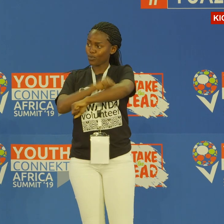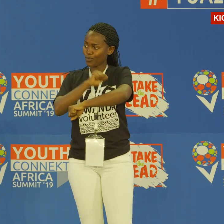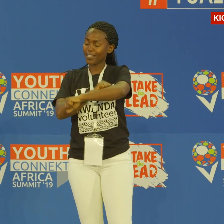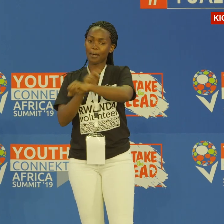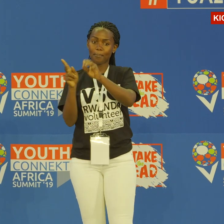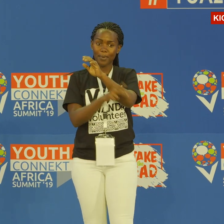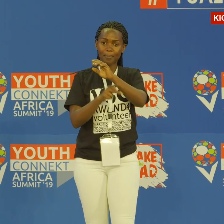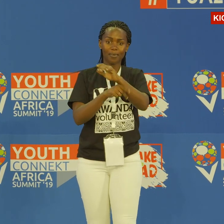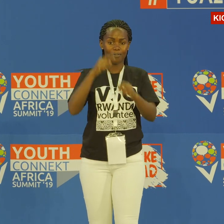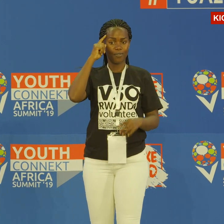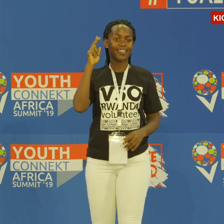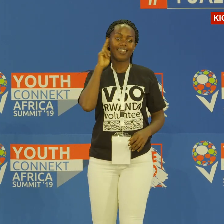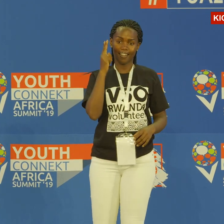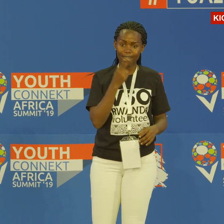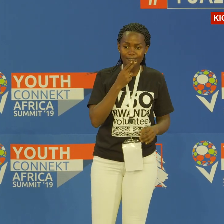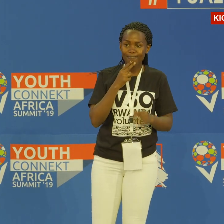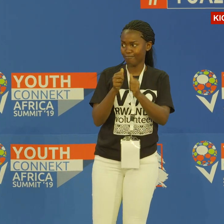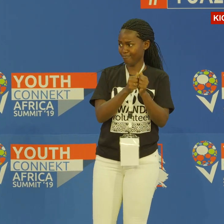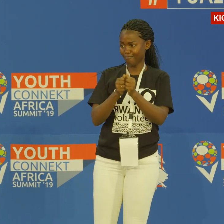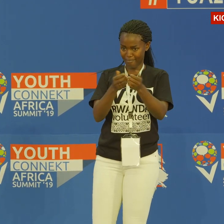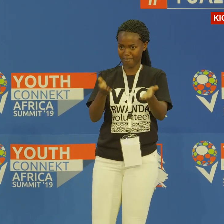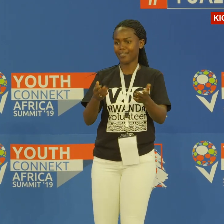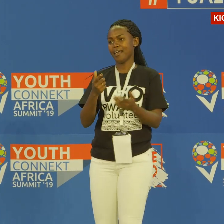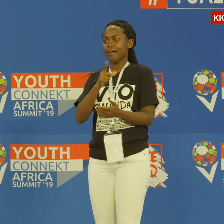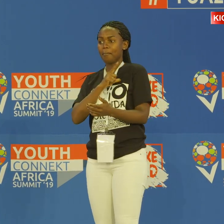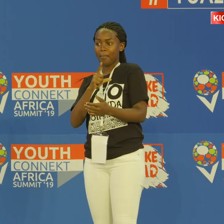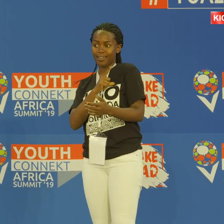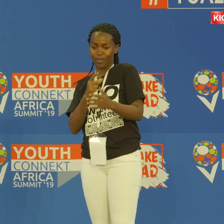We went in a special school for deaf in Southern Province.